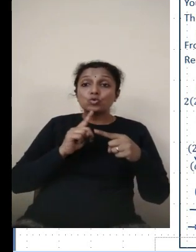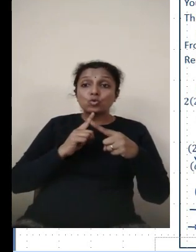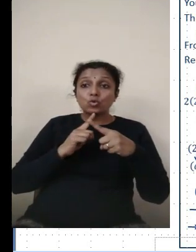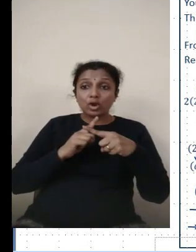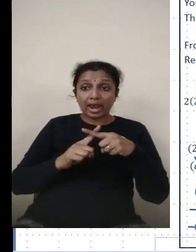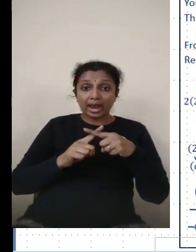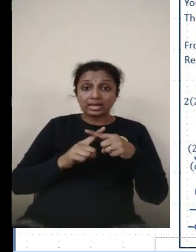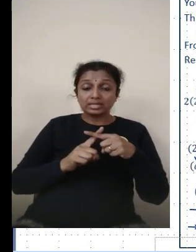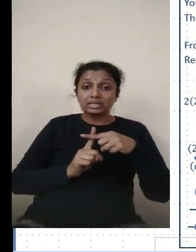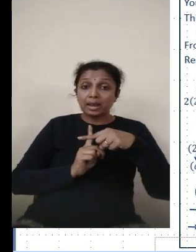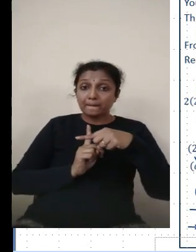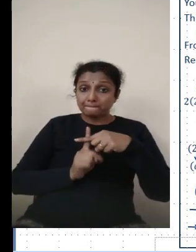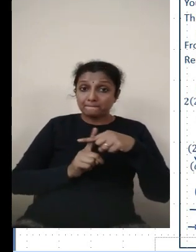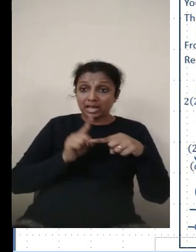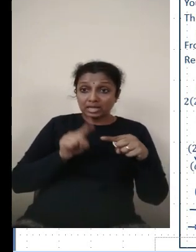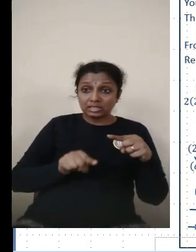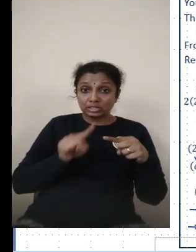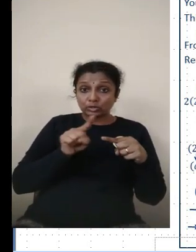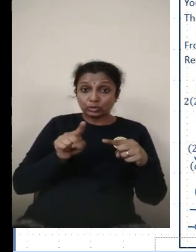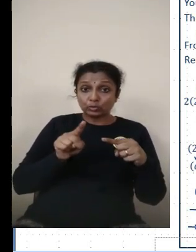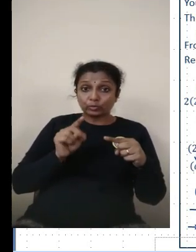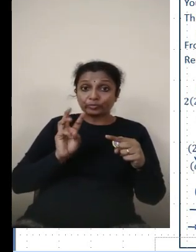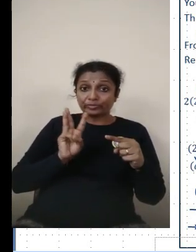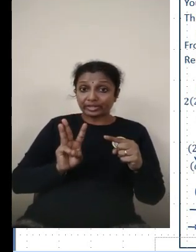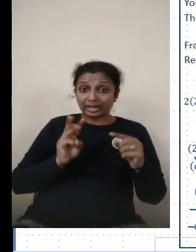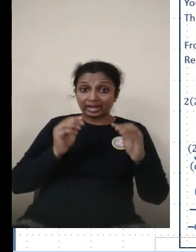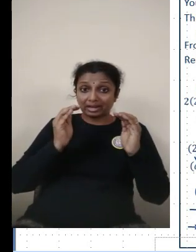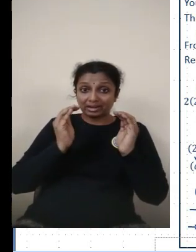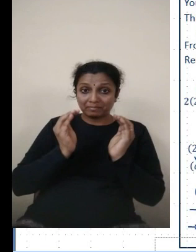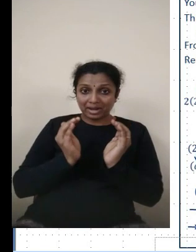3. So, 2x plus root 3 whole squared and